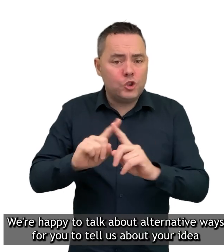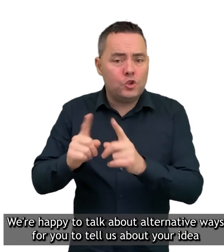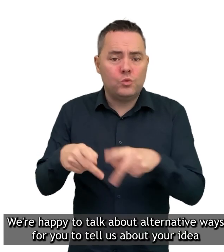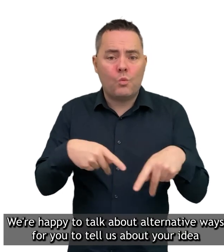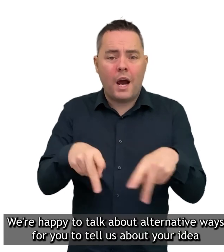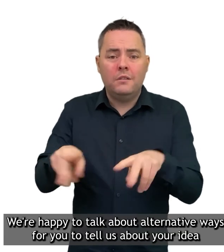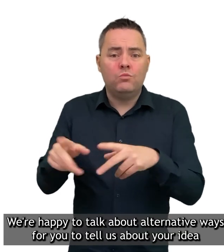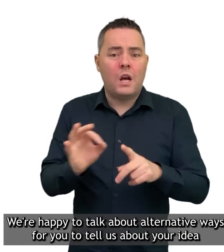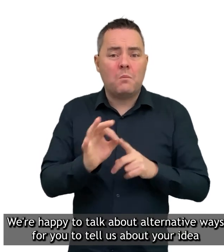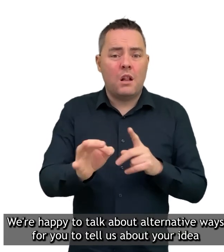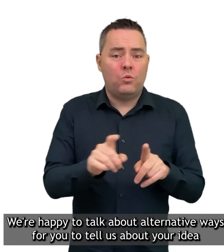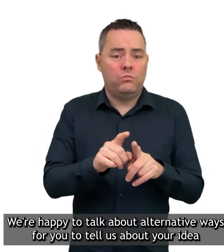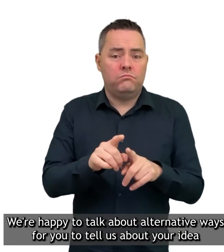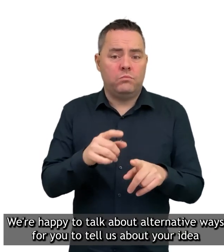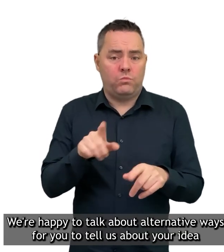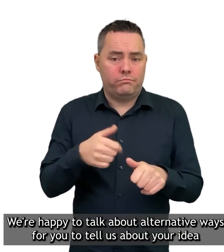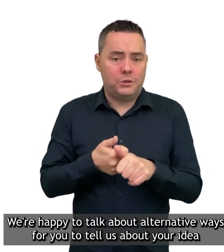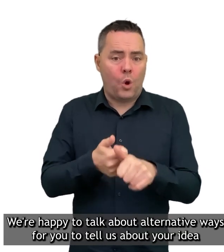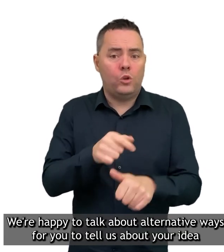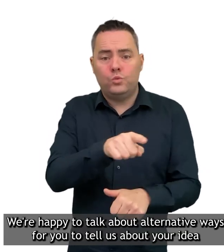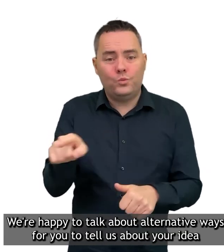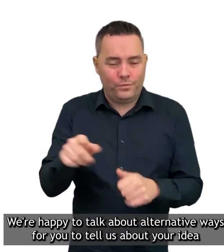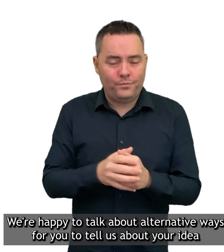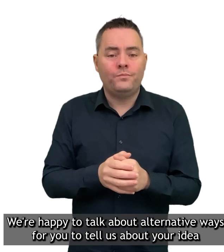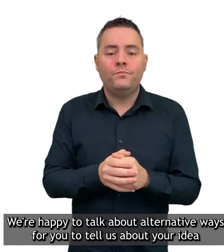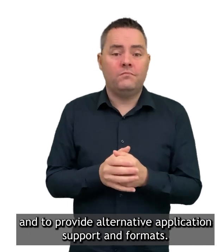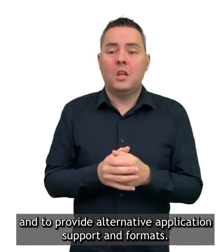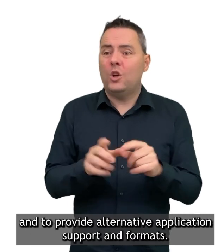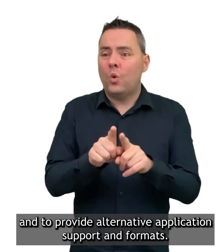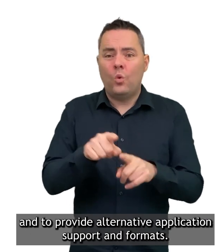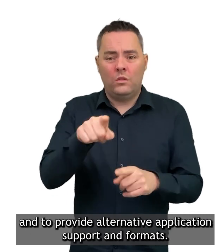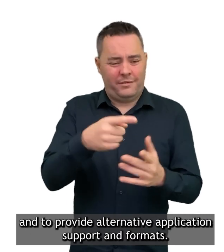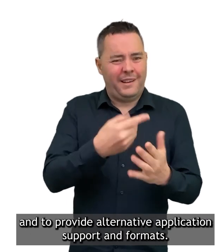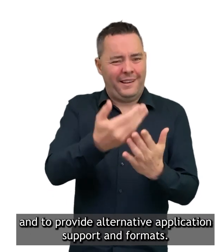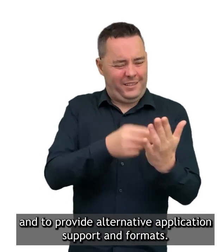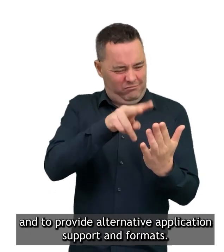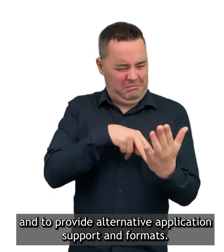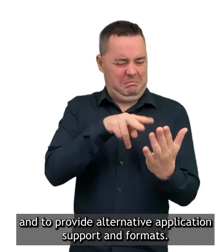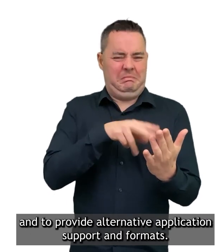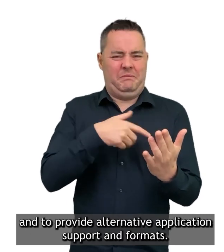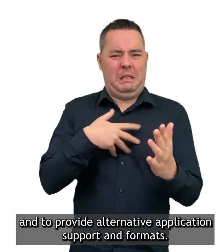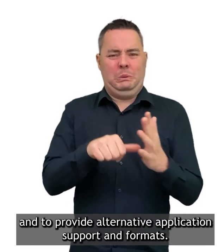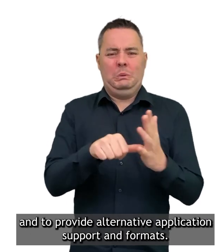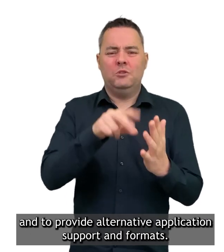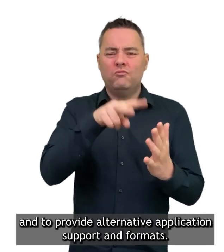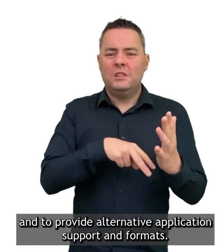We're happy to talk about alternative ways for you to tell us about your idea and to provide alternative application support and formats.